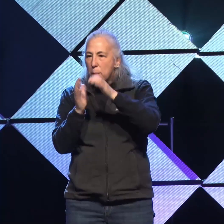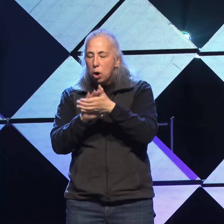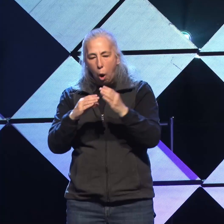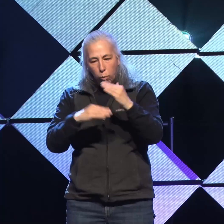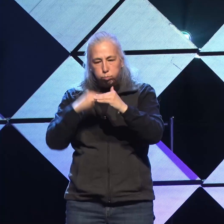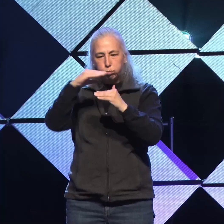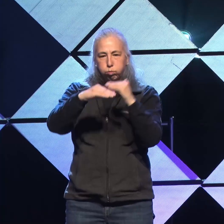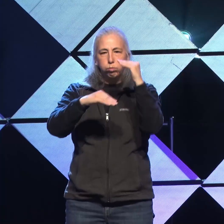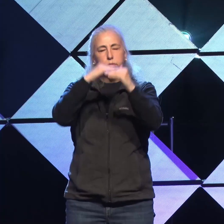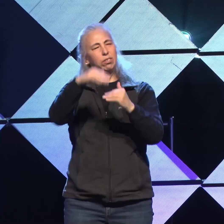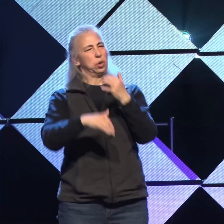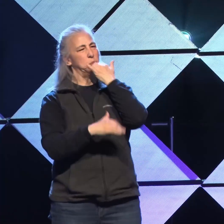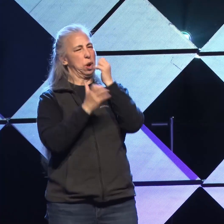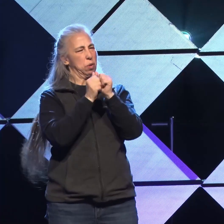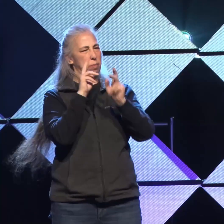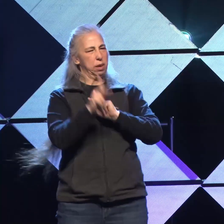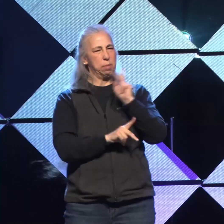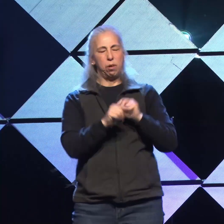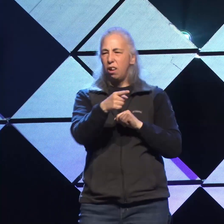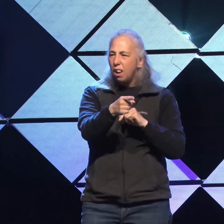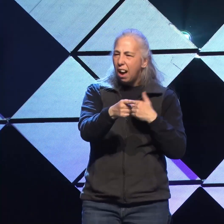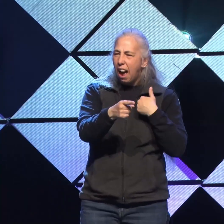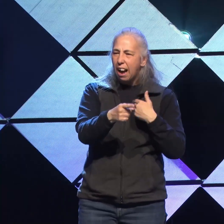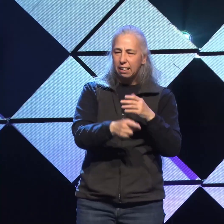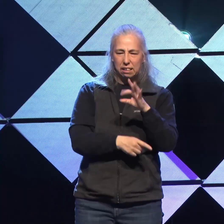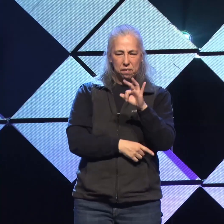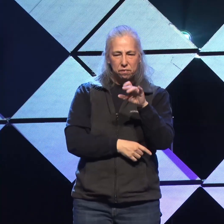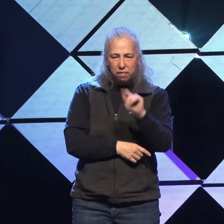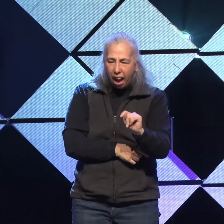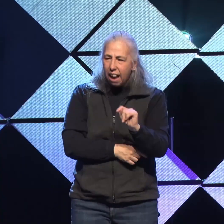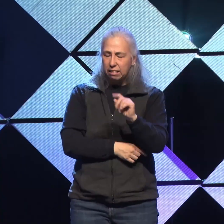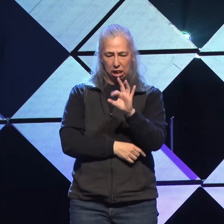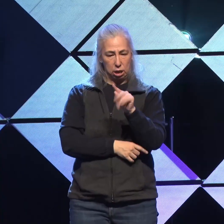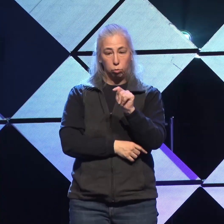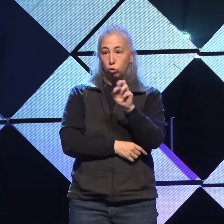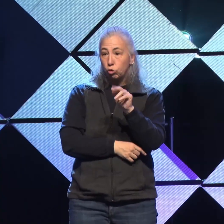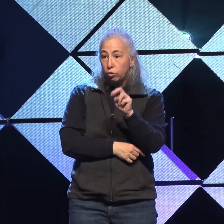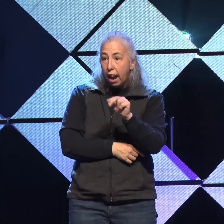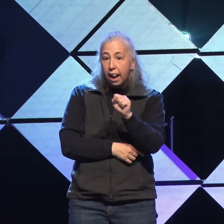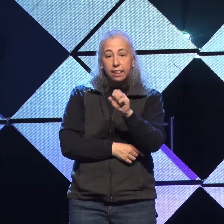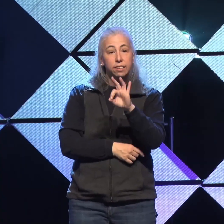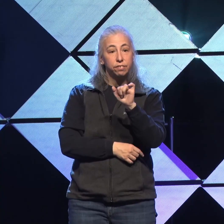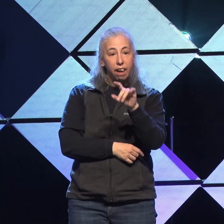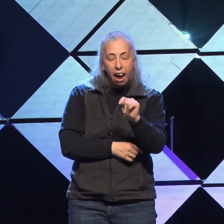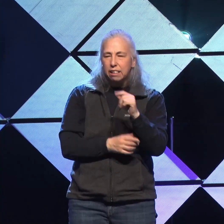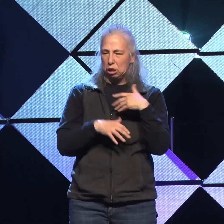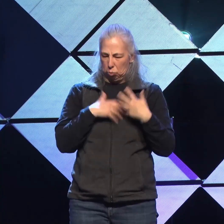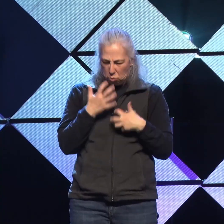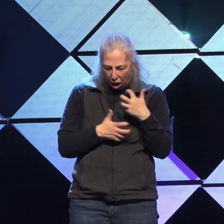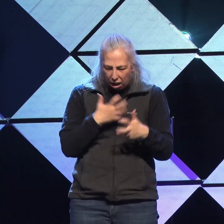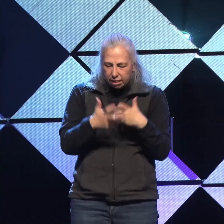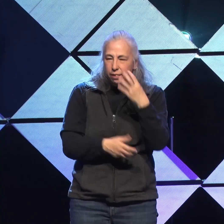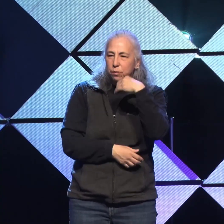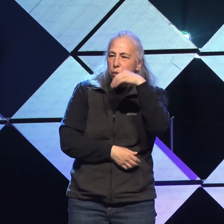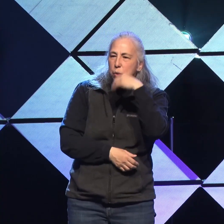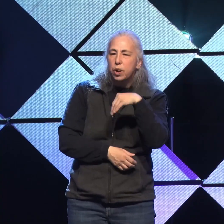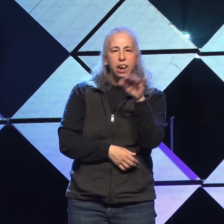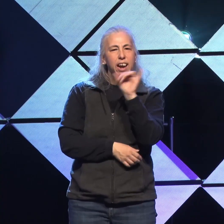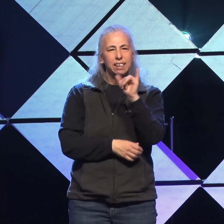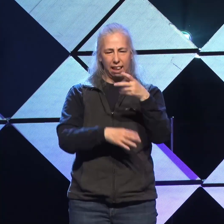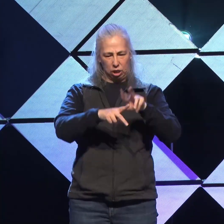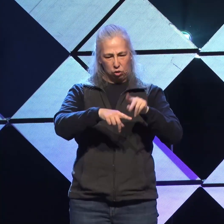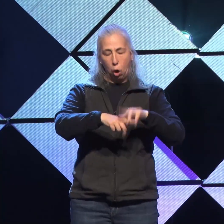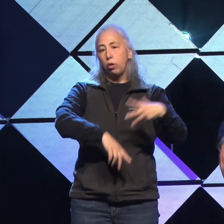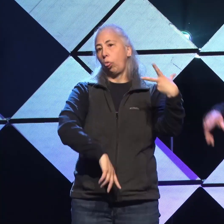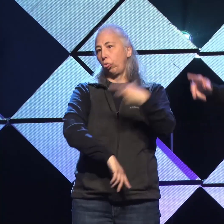people? Don't they know that stuff's got saturated trans fats? It's all processed. It's like injecting sodium right in